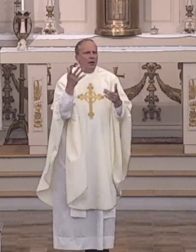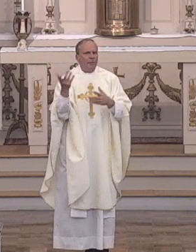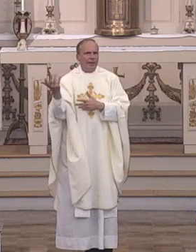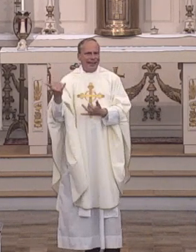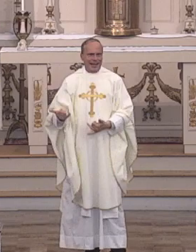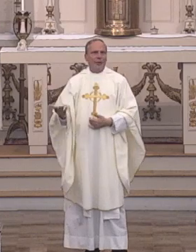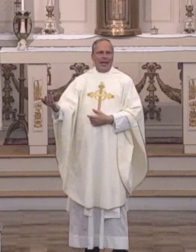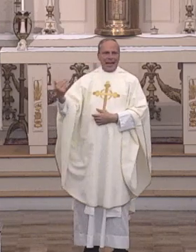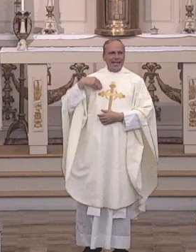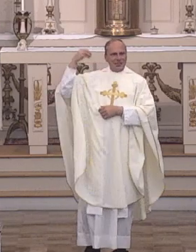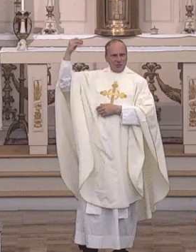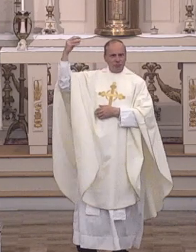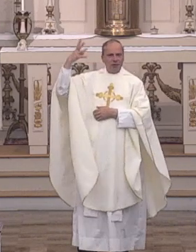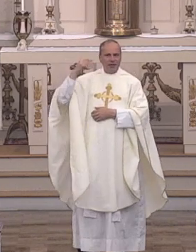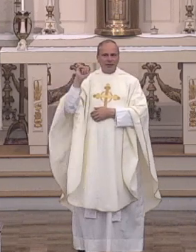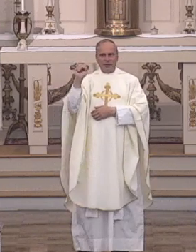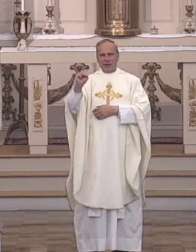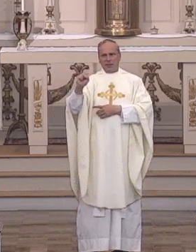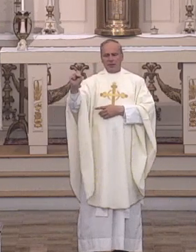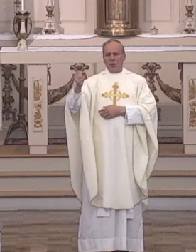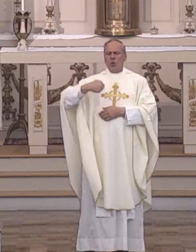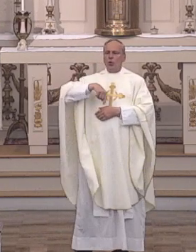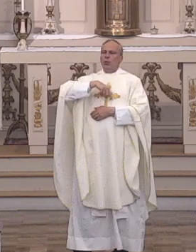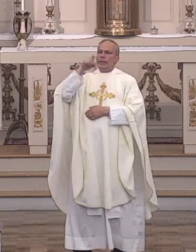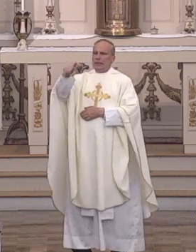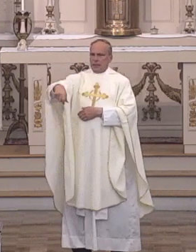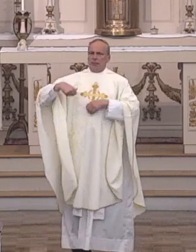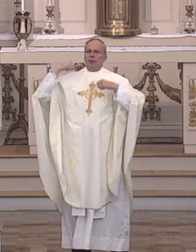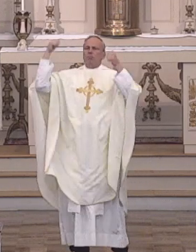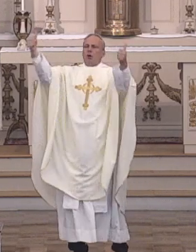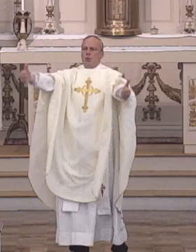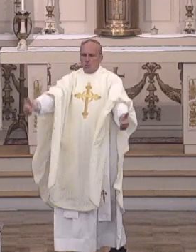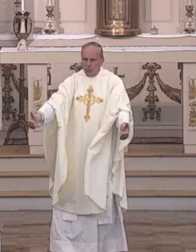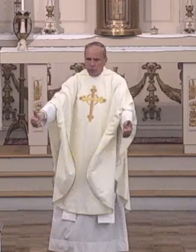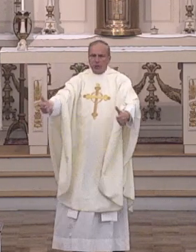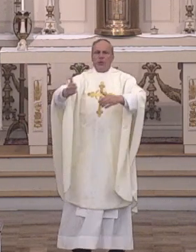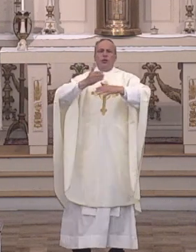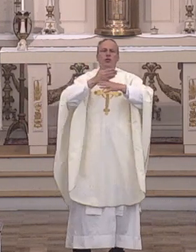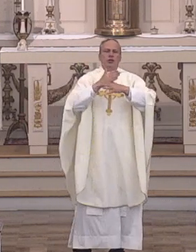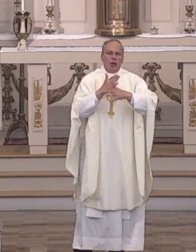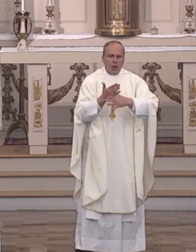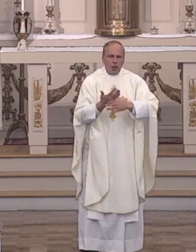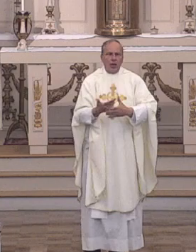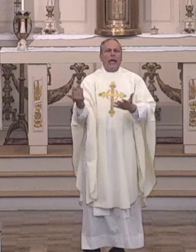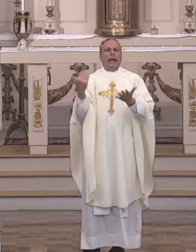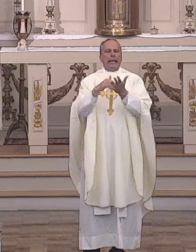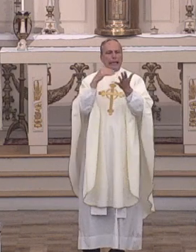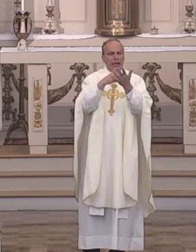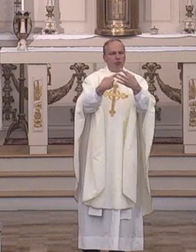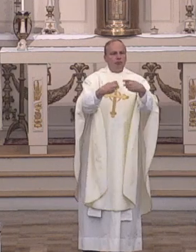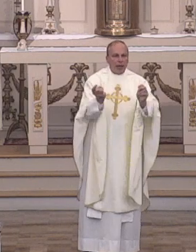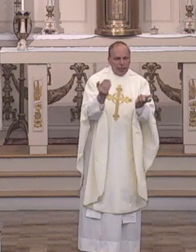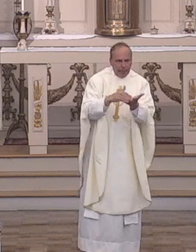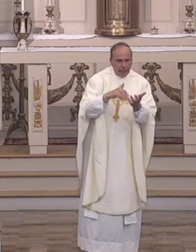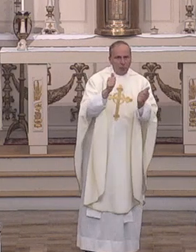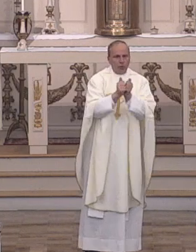in life he's looking for something that he can't find. But right now he's got the grace of the sacrament, so we need to pray for